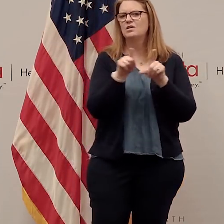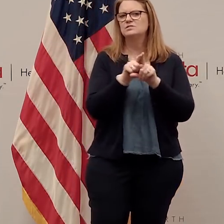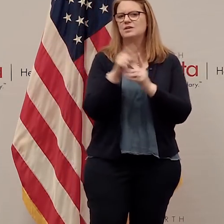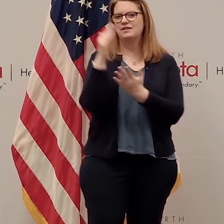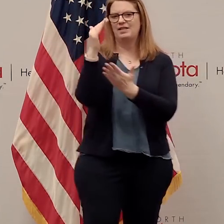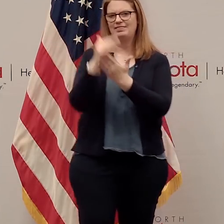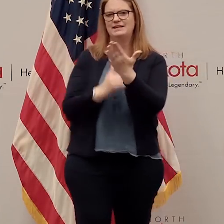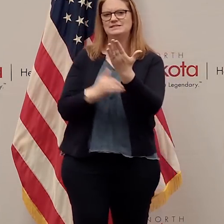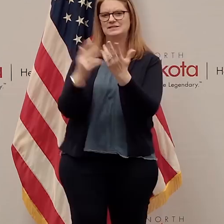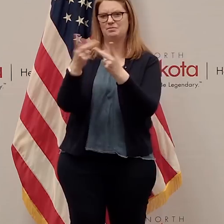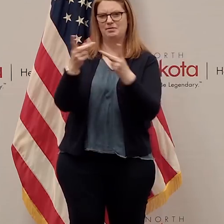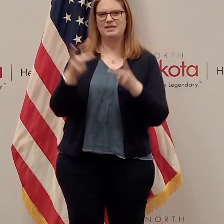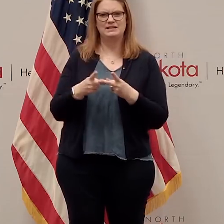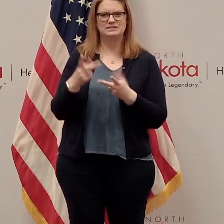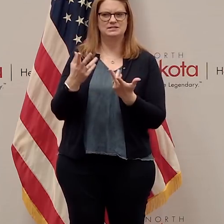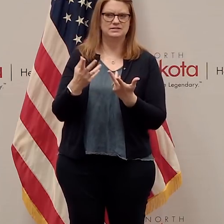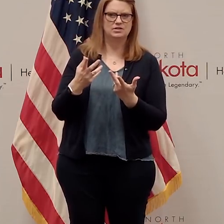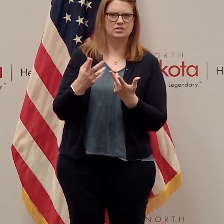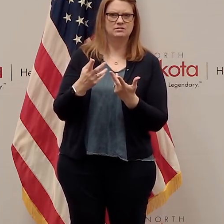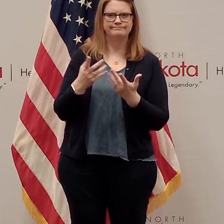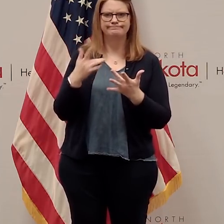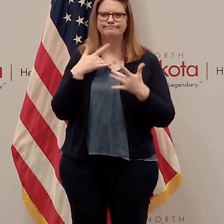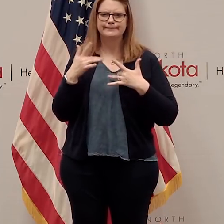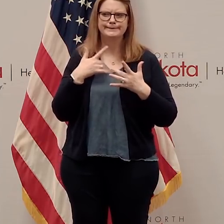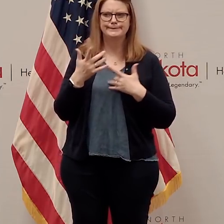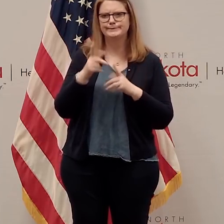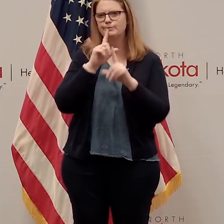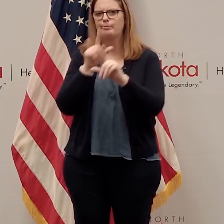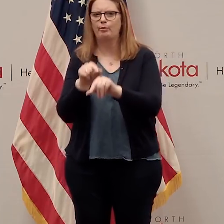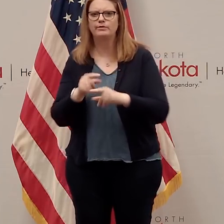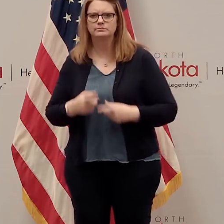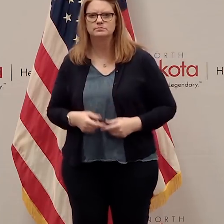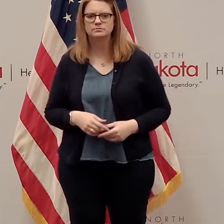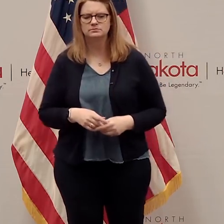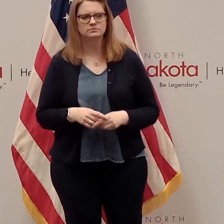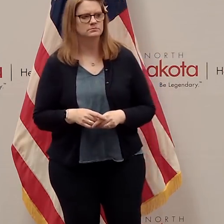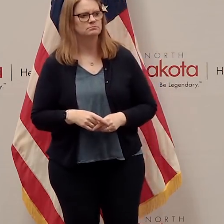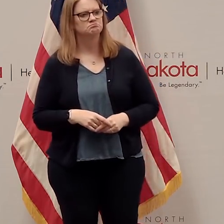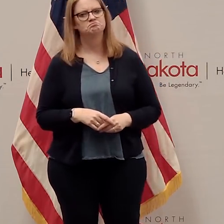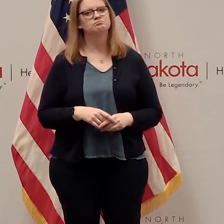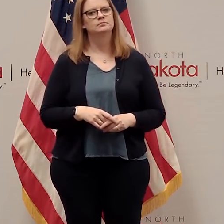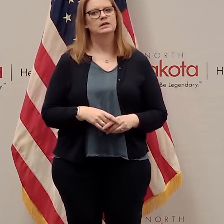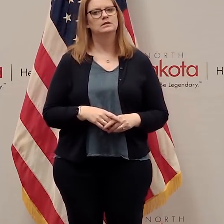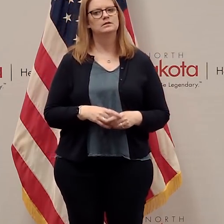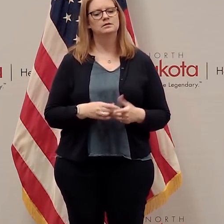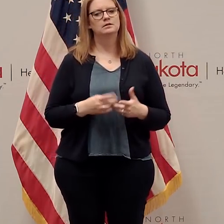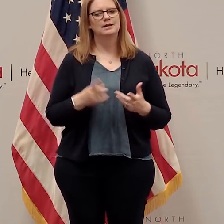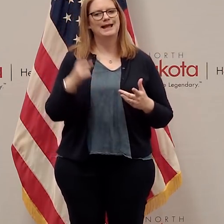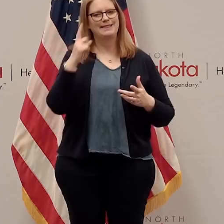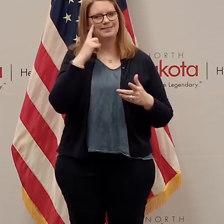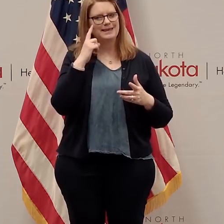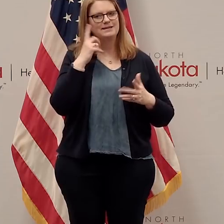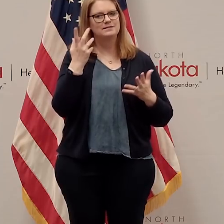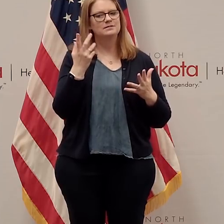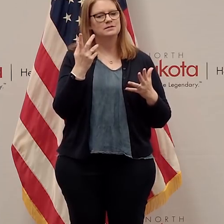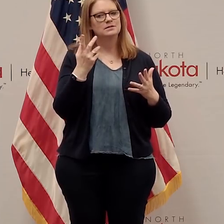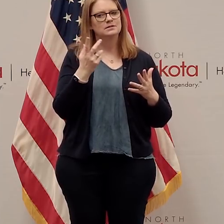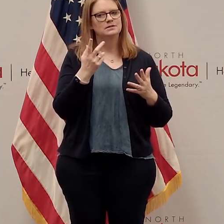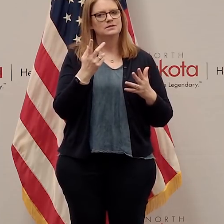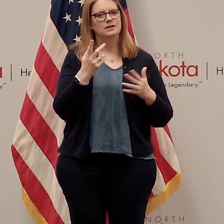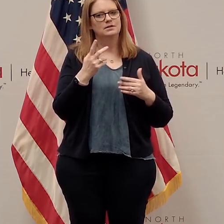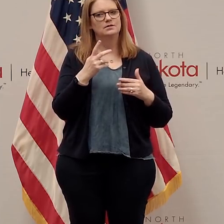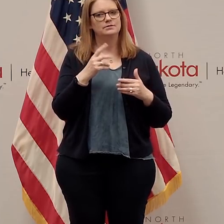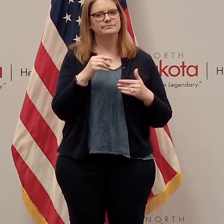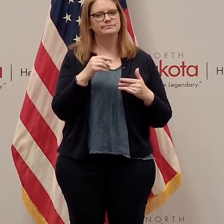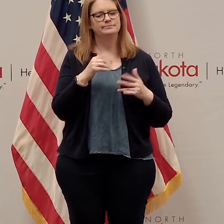places that they could go with if they've got concerns for themselves. But again, I think this is going to be, market forces will help enforce